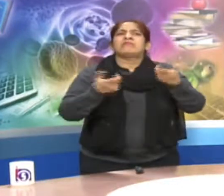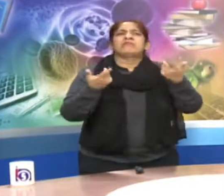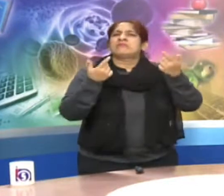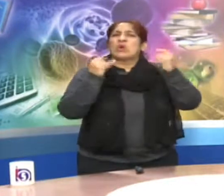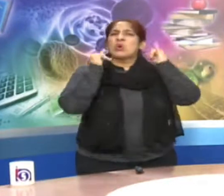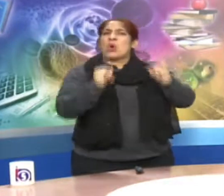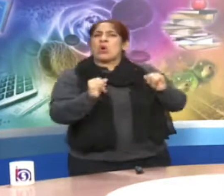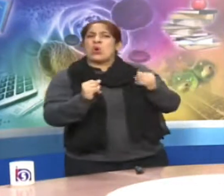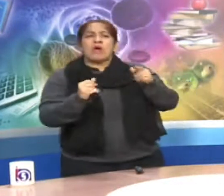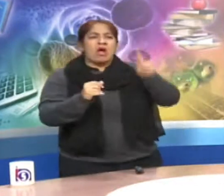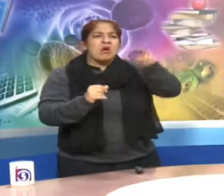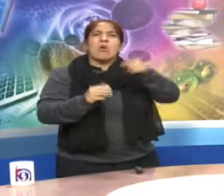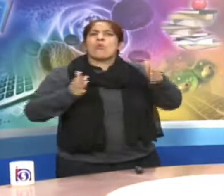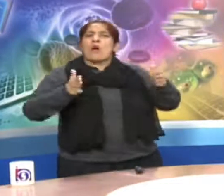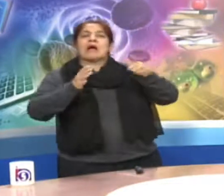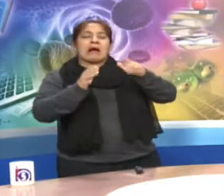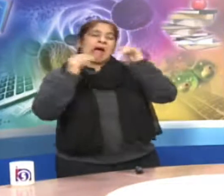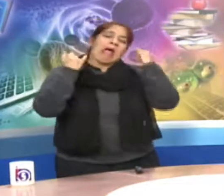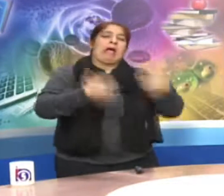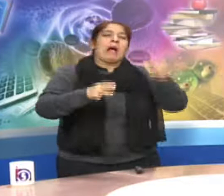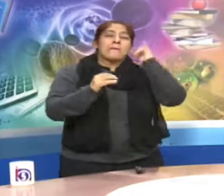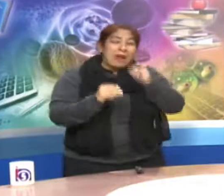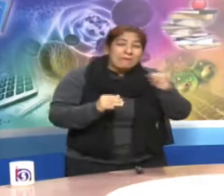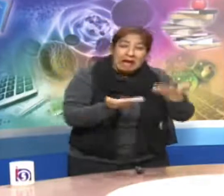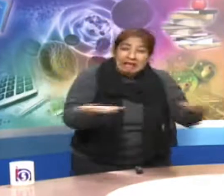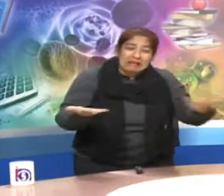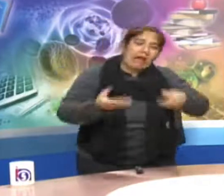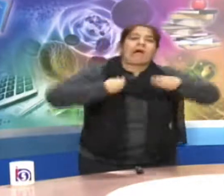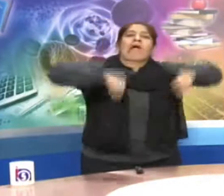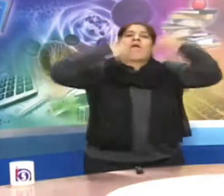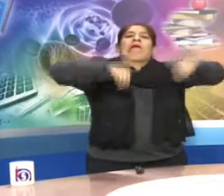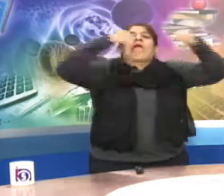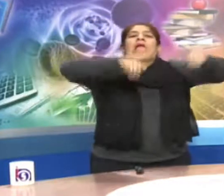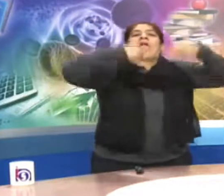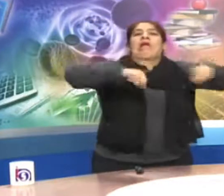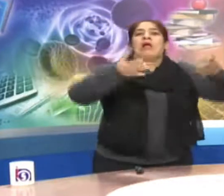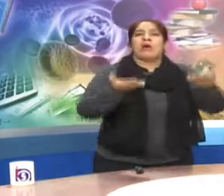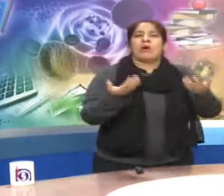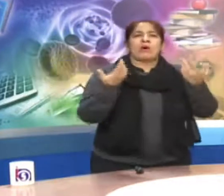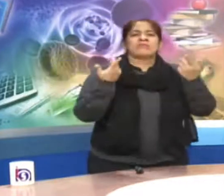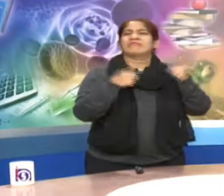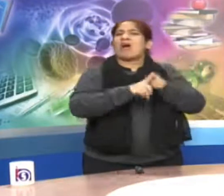Defective goods are selling those defective goods just to gain profit.